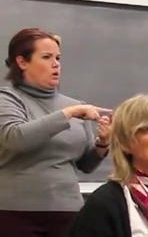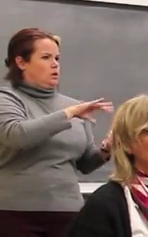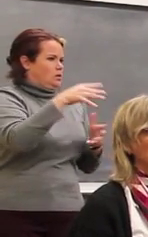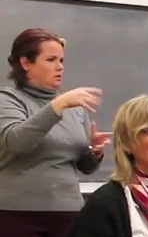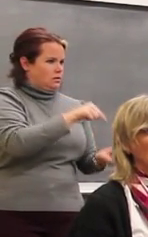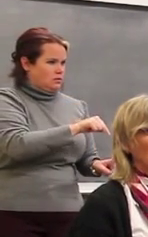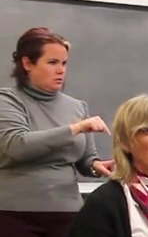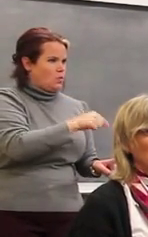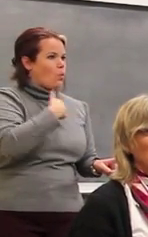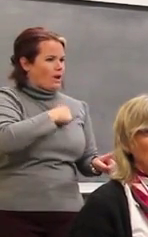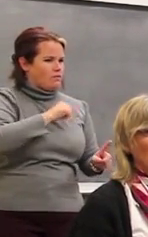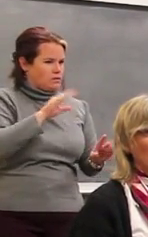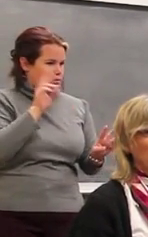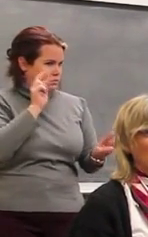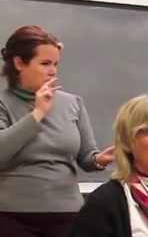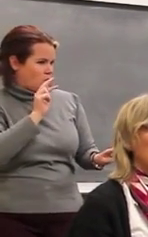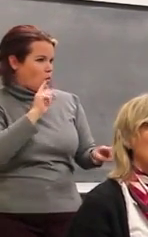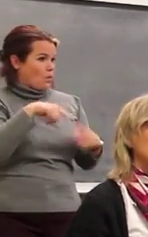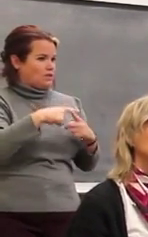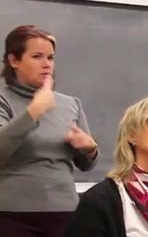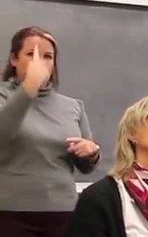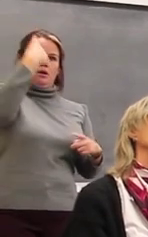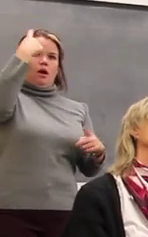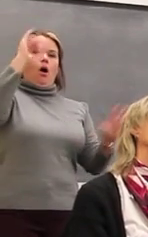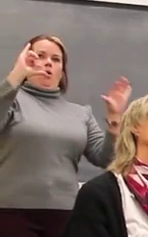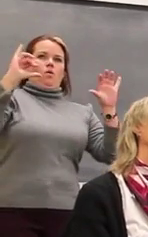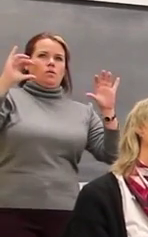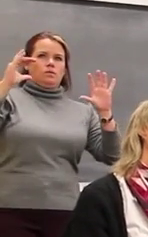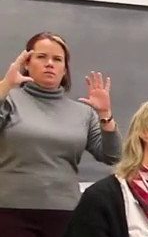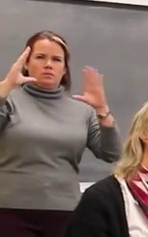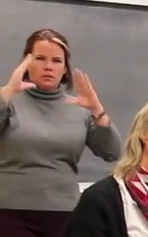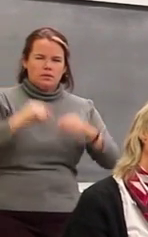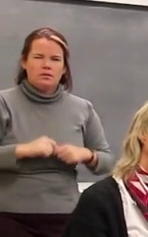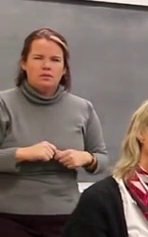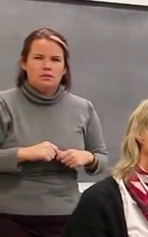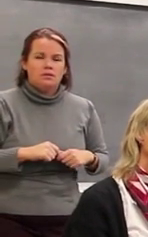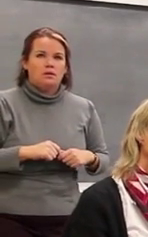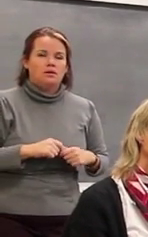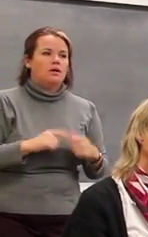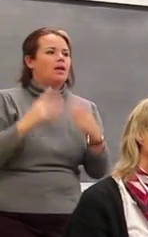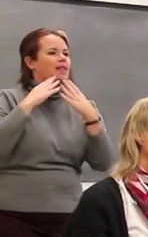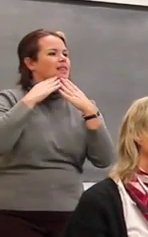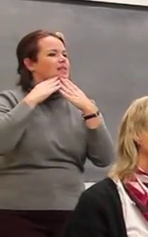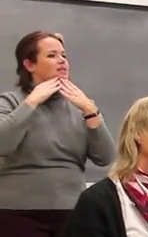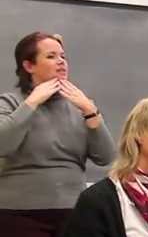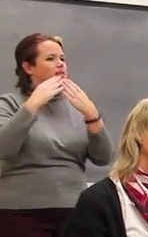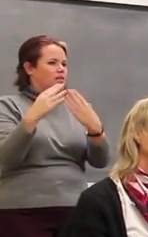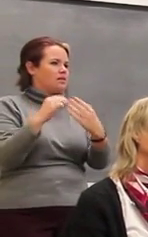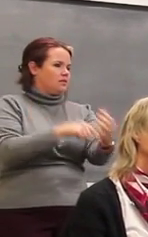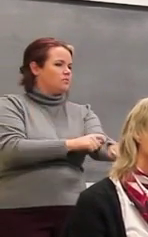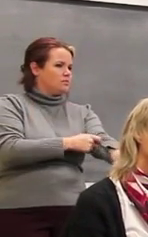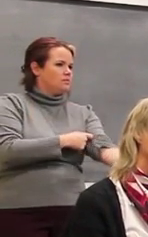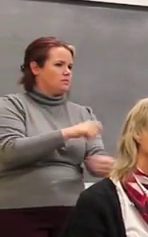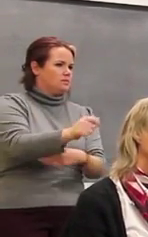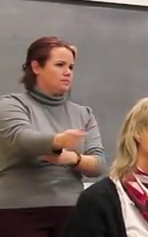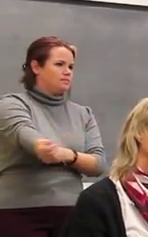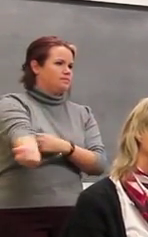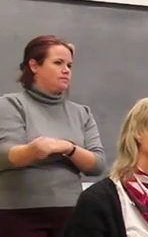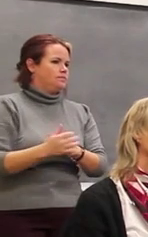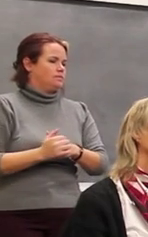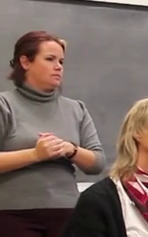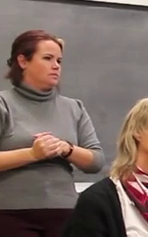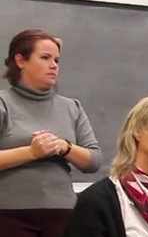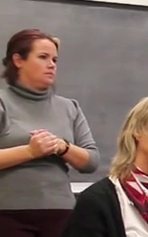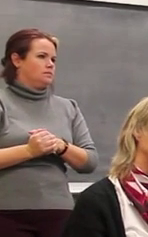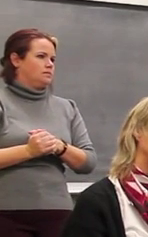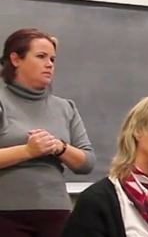and listen when we are called out, and to be grateful for people who have taken the time, energy,